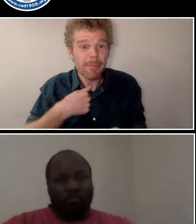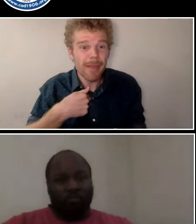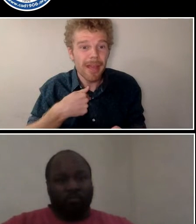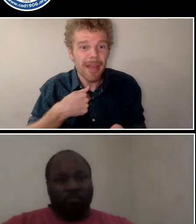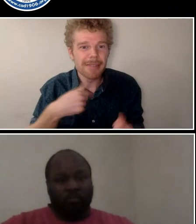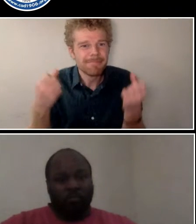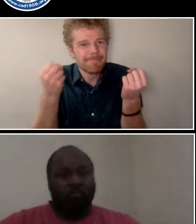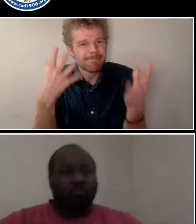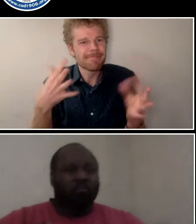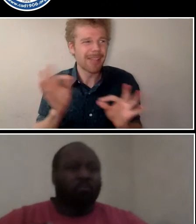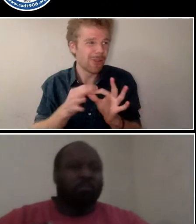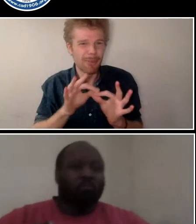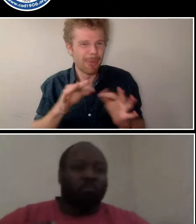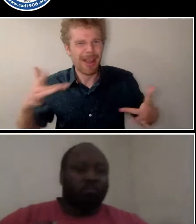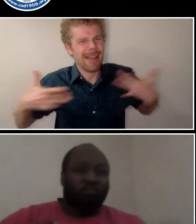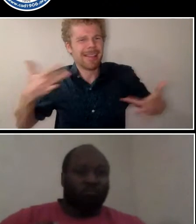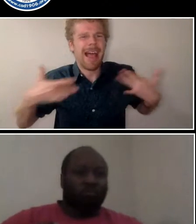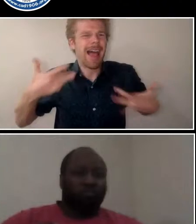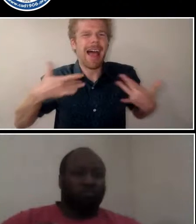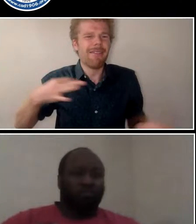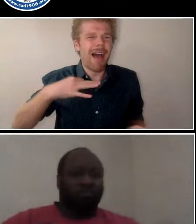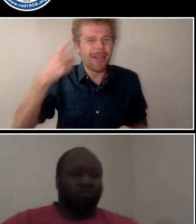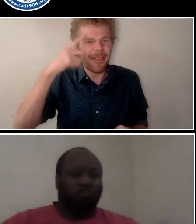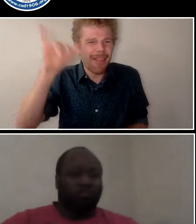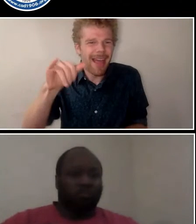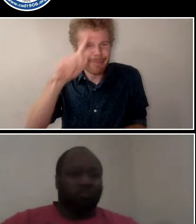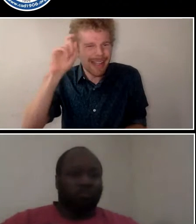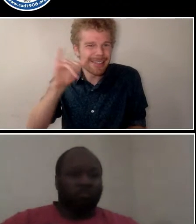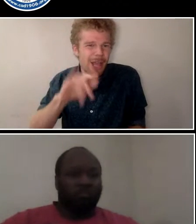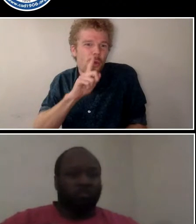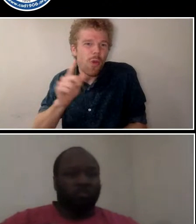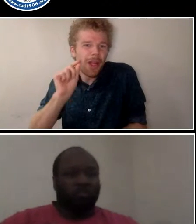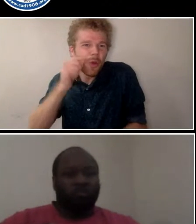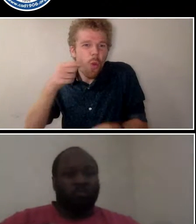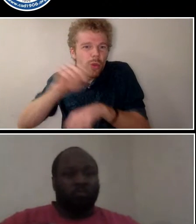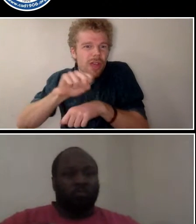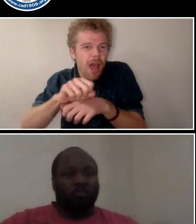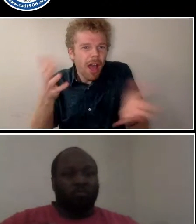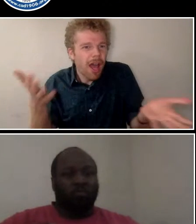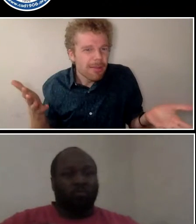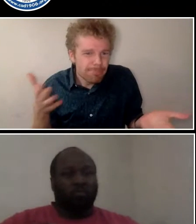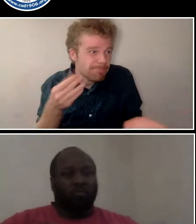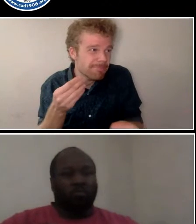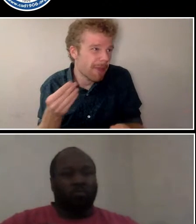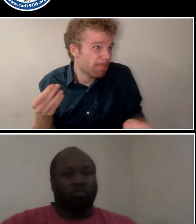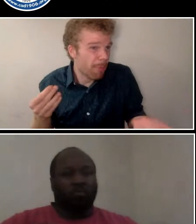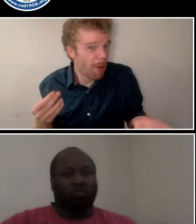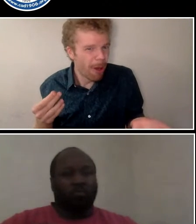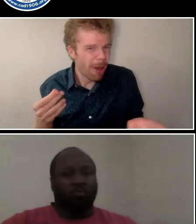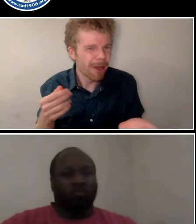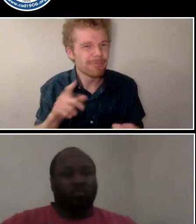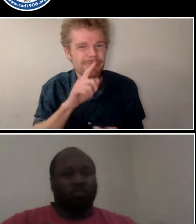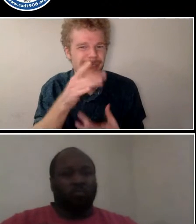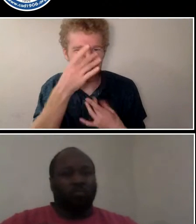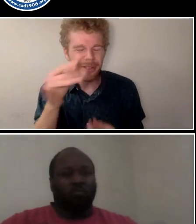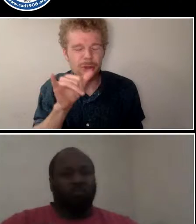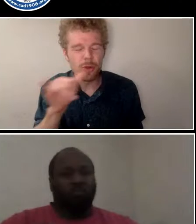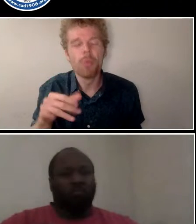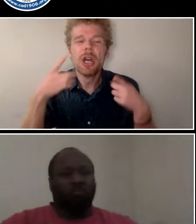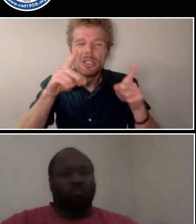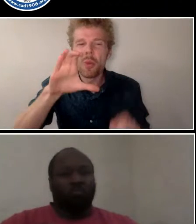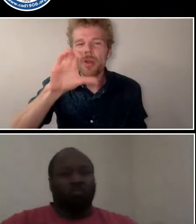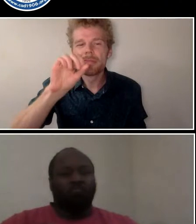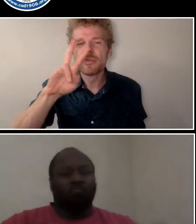I'm deaf, and I'm running for the ANC. Are you willing to walk around the neighborhood and interpret for me when I engage with people? And a lot of